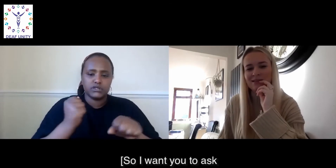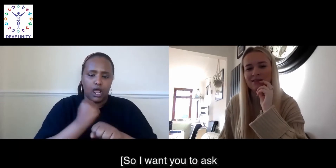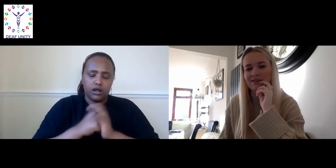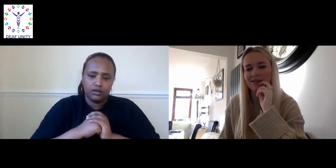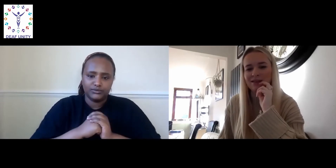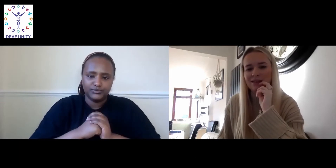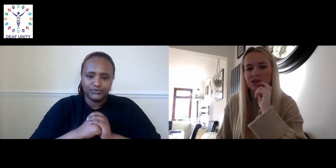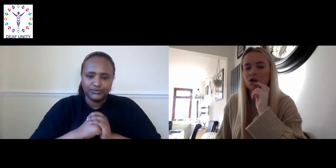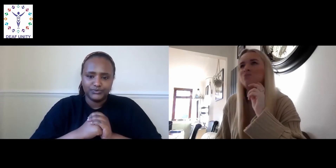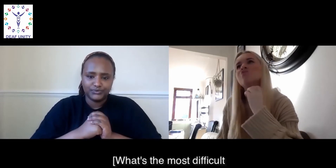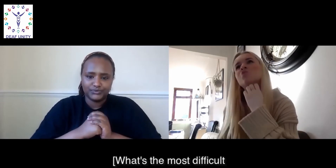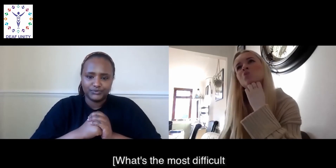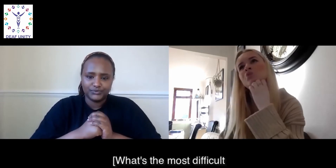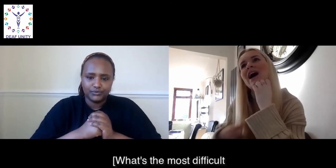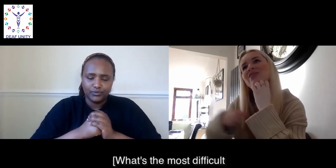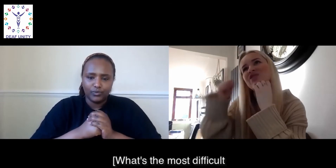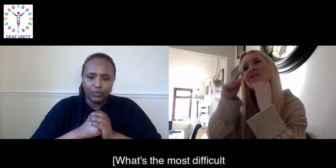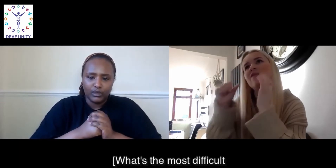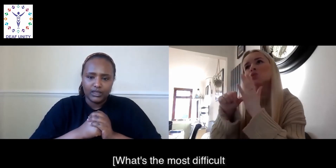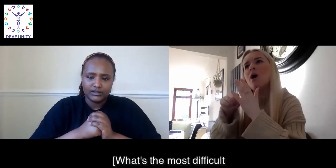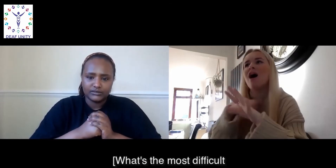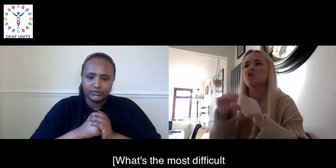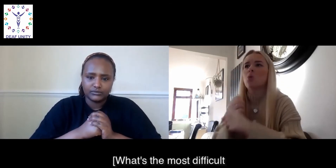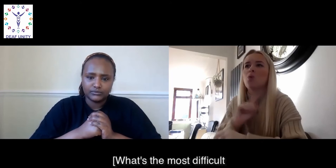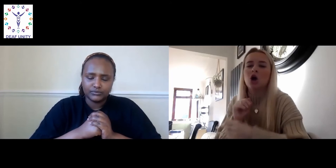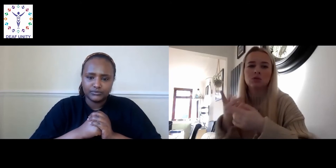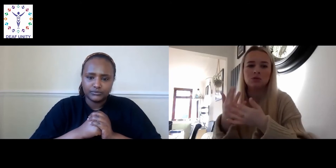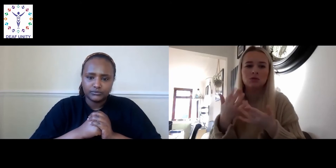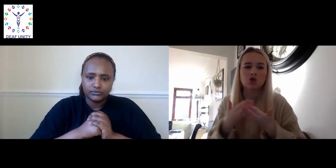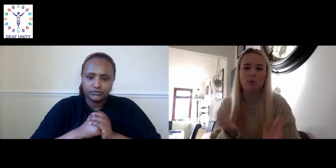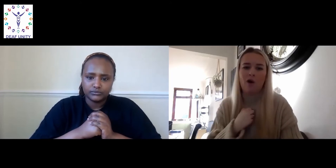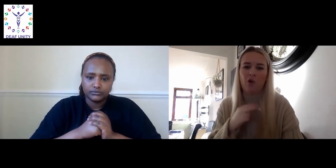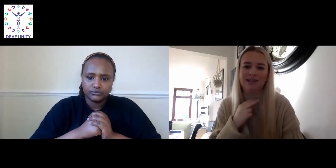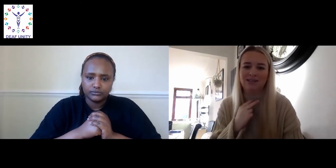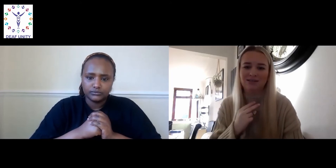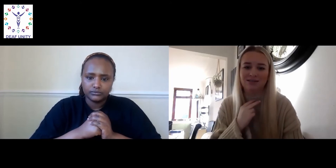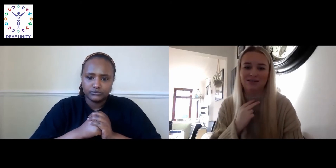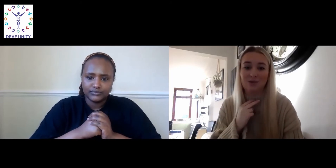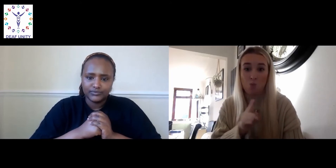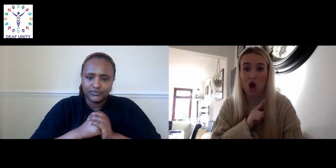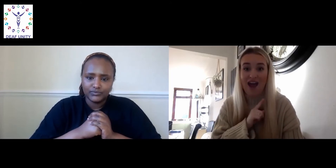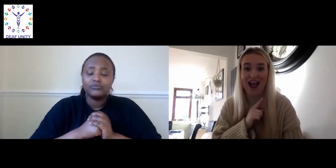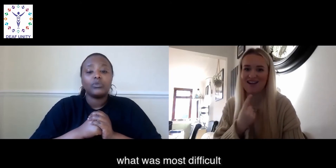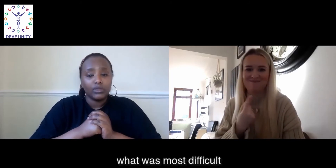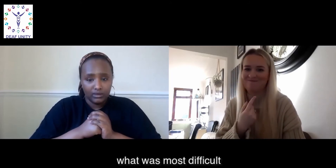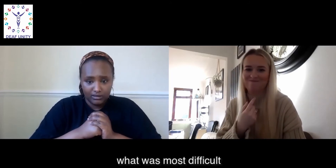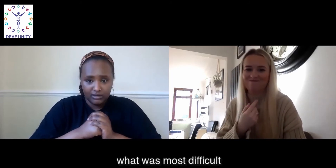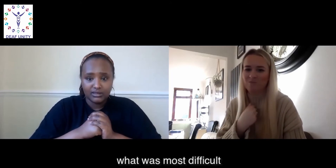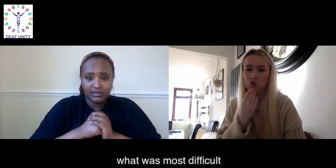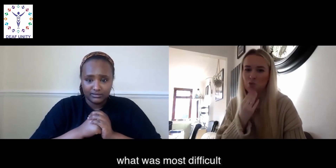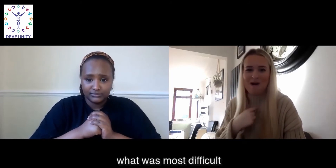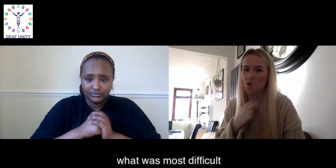question. What's the most difficult video you've ever done? I think what was most difficult for me was showing